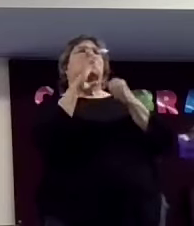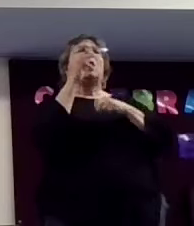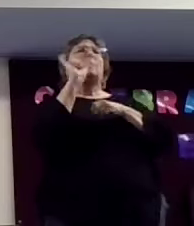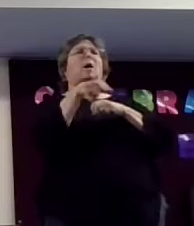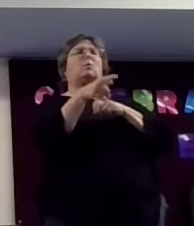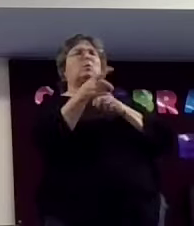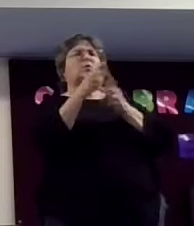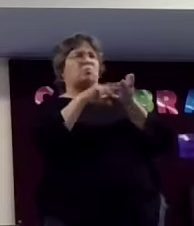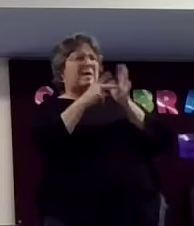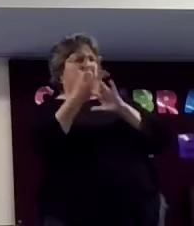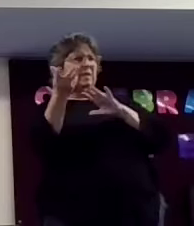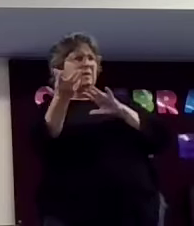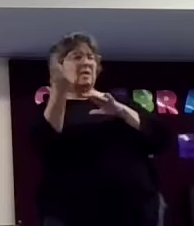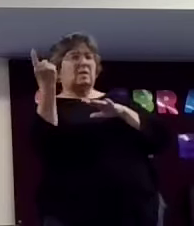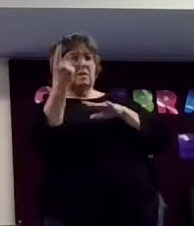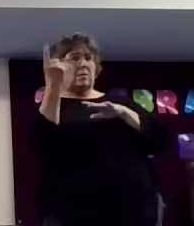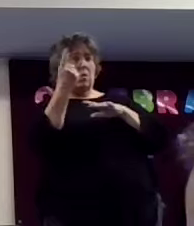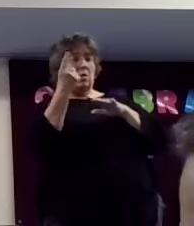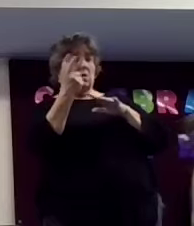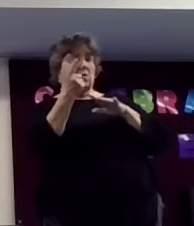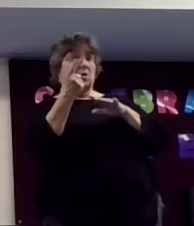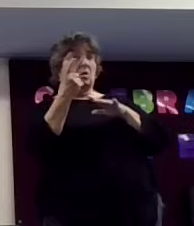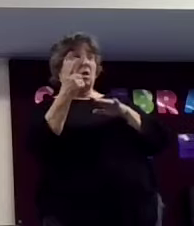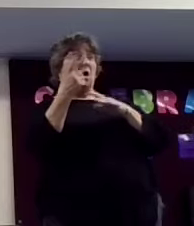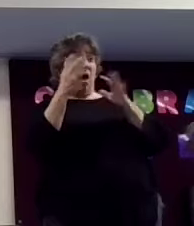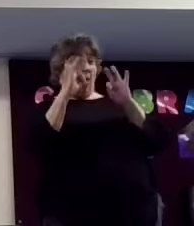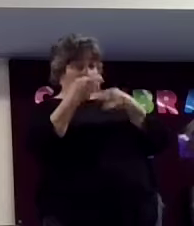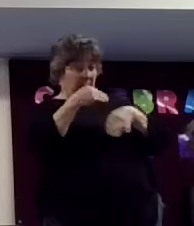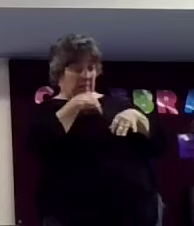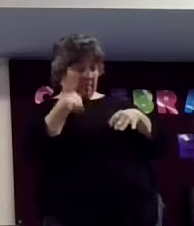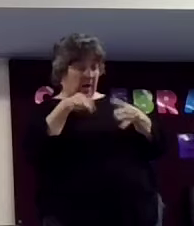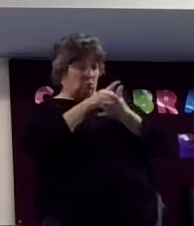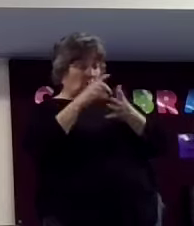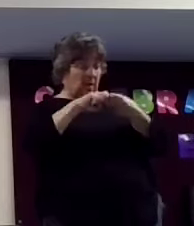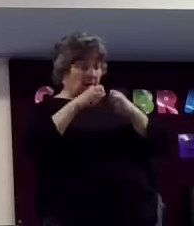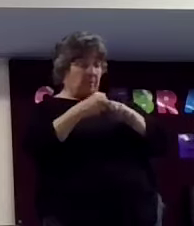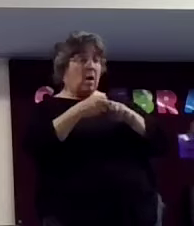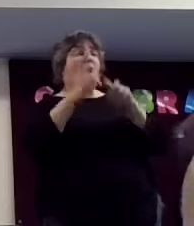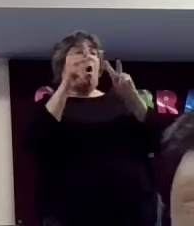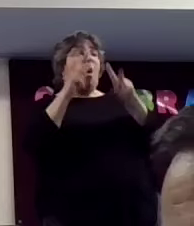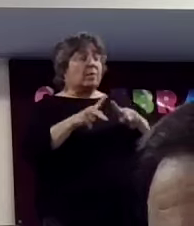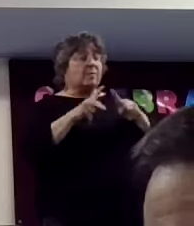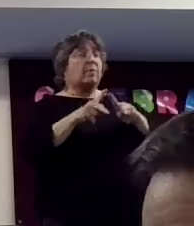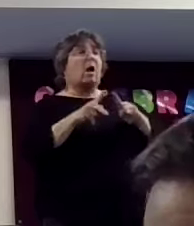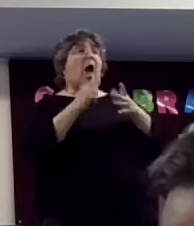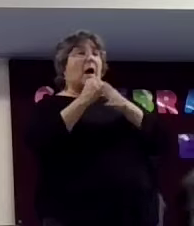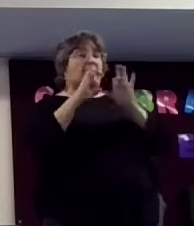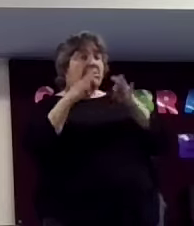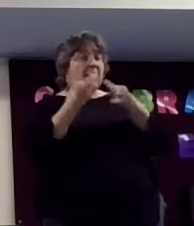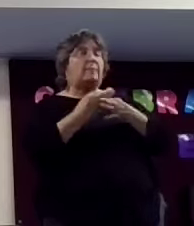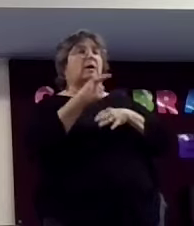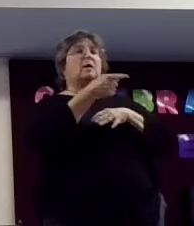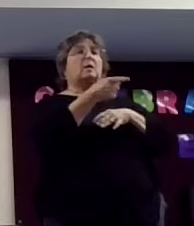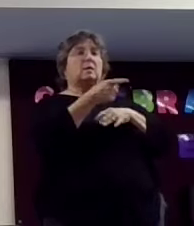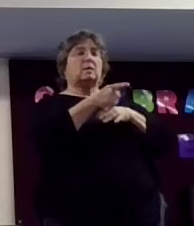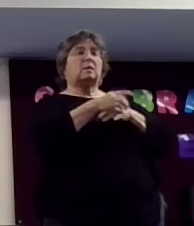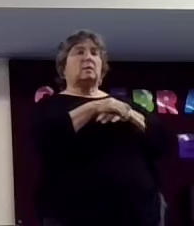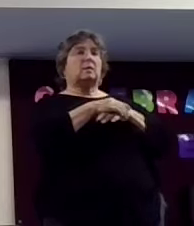talking about when someone's come through, you're talking about when their family members have the drug problem, the person with the drug problem, helping their family to help them?